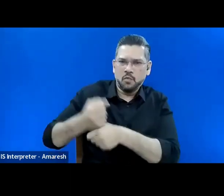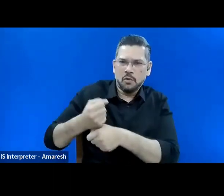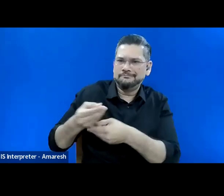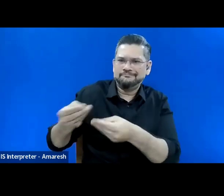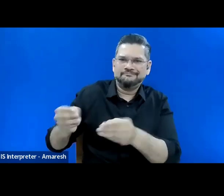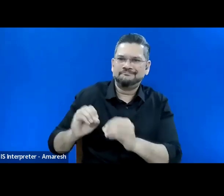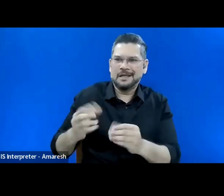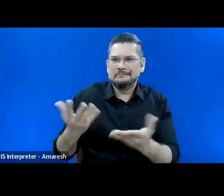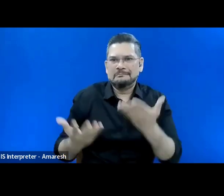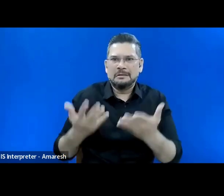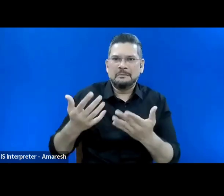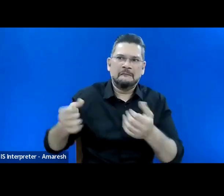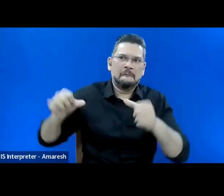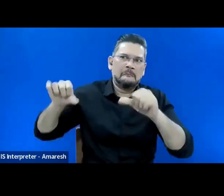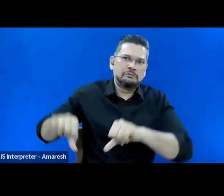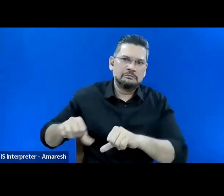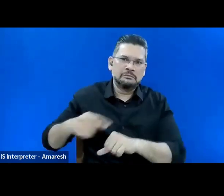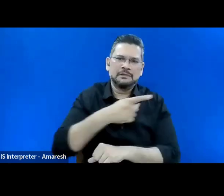Also,